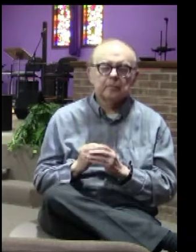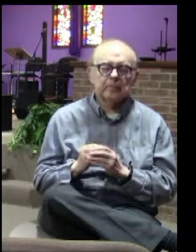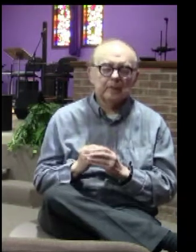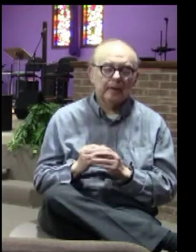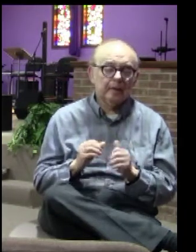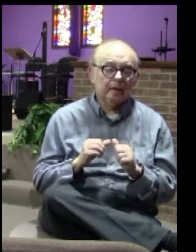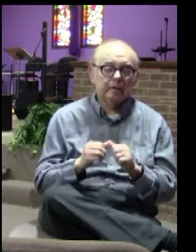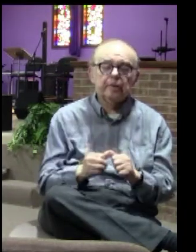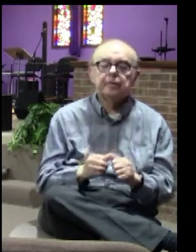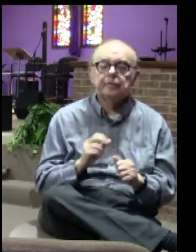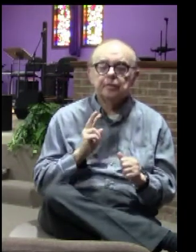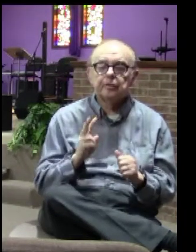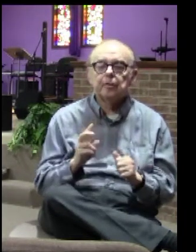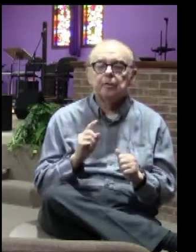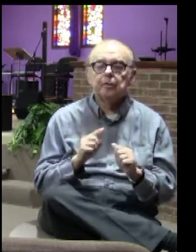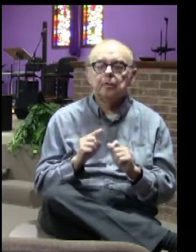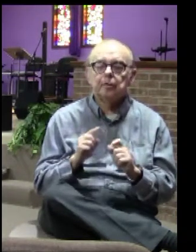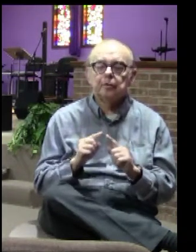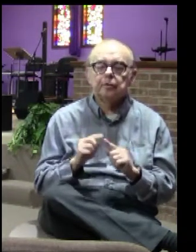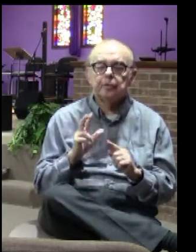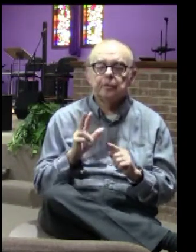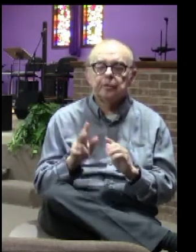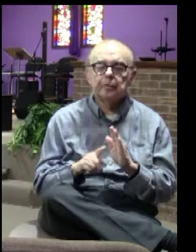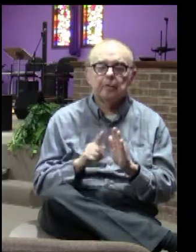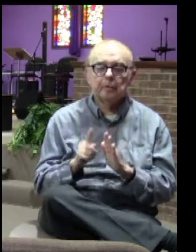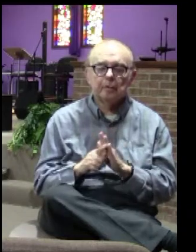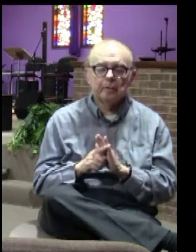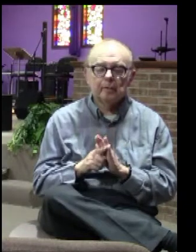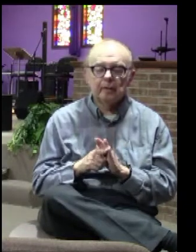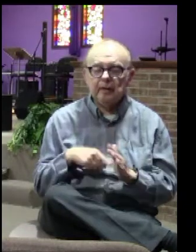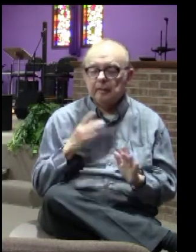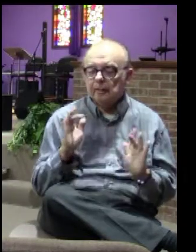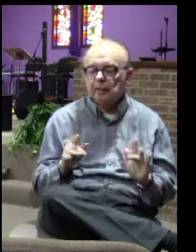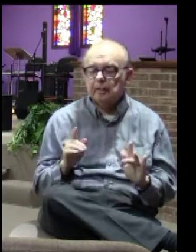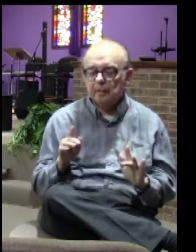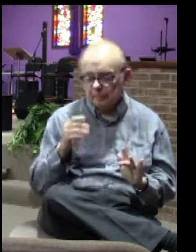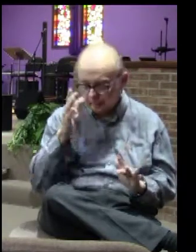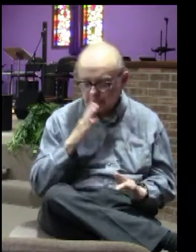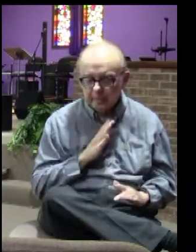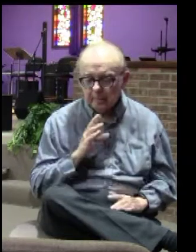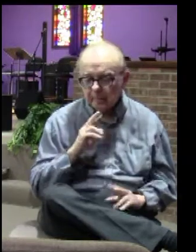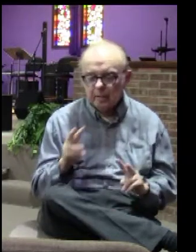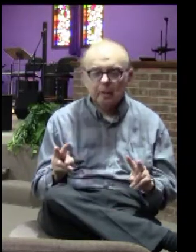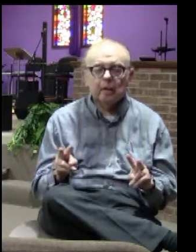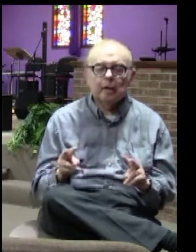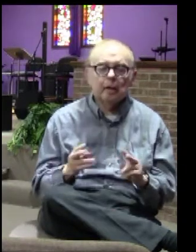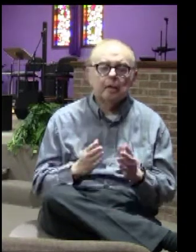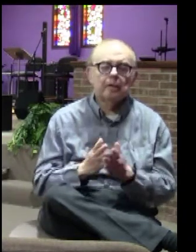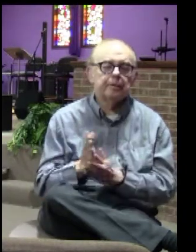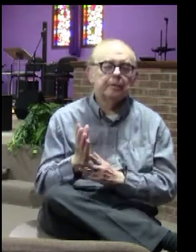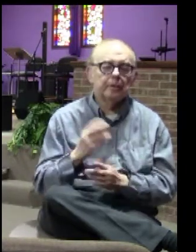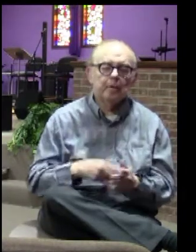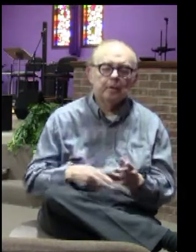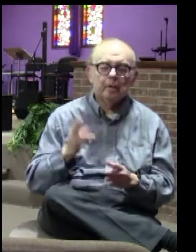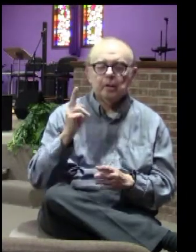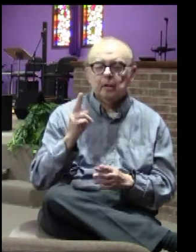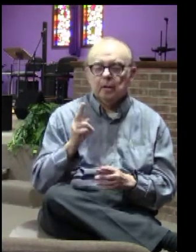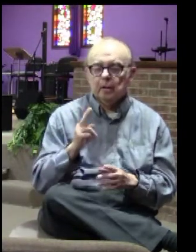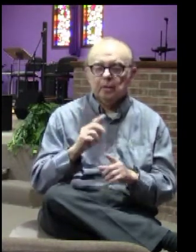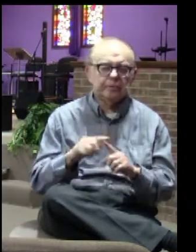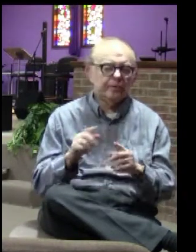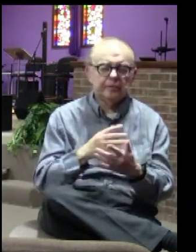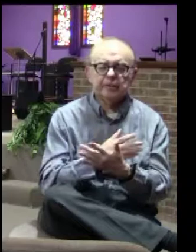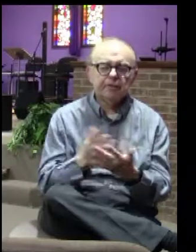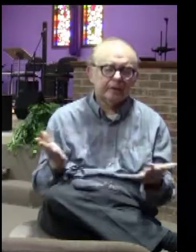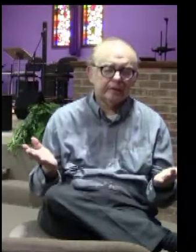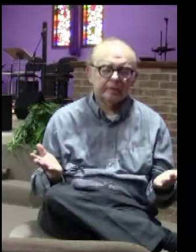3 hours. And I pitied the parents that had to come and watch their kid do the high jump or do the